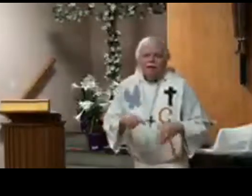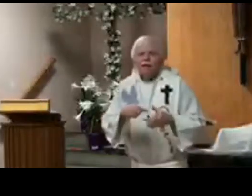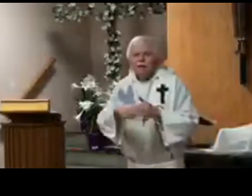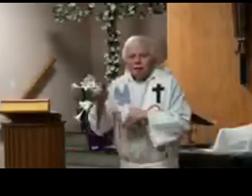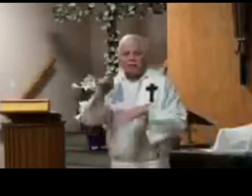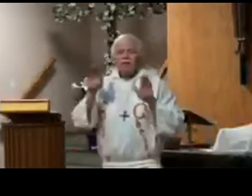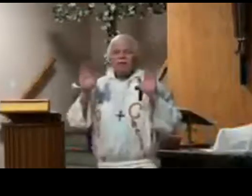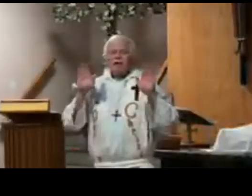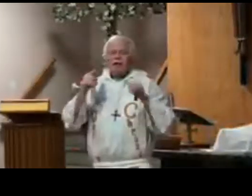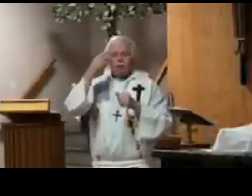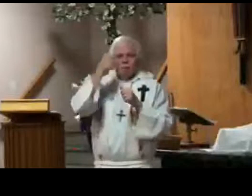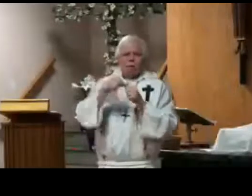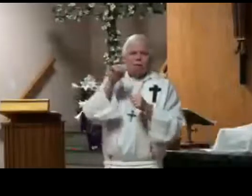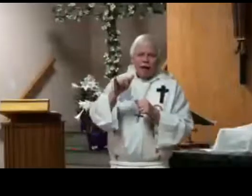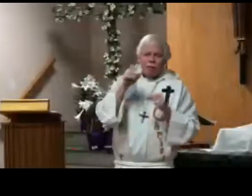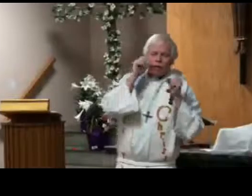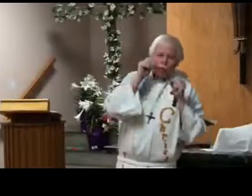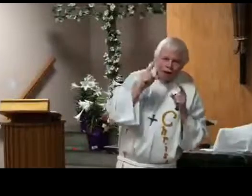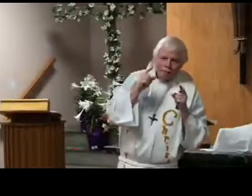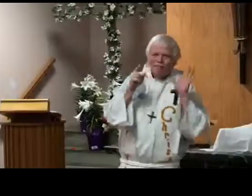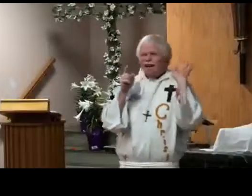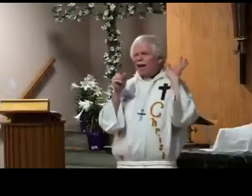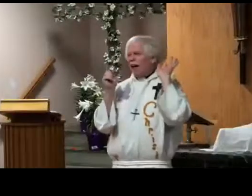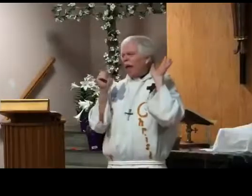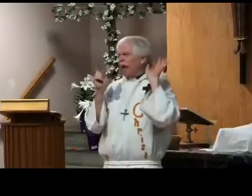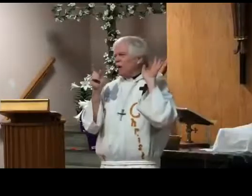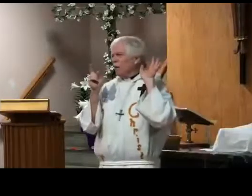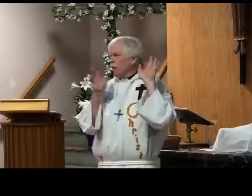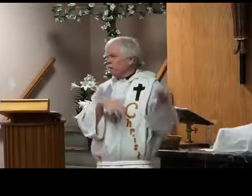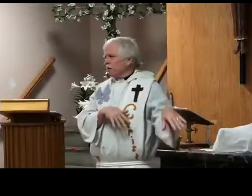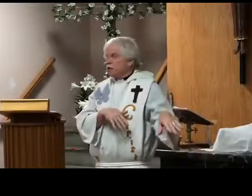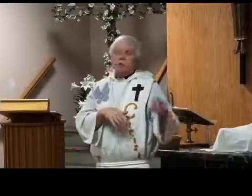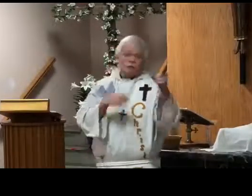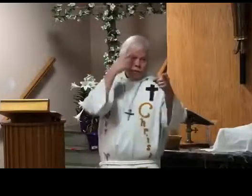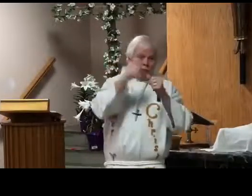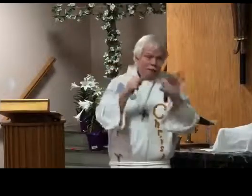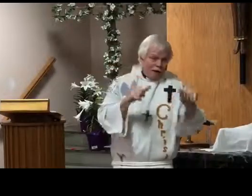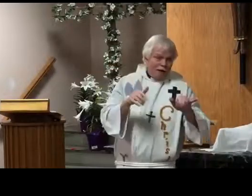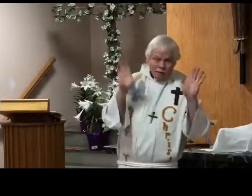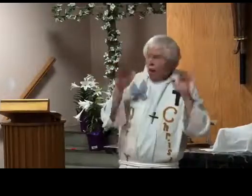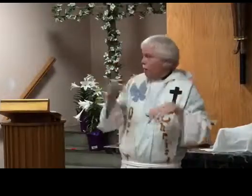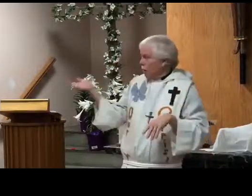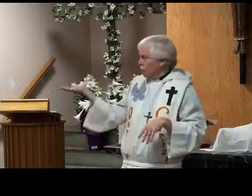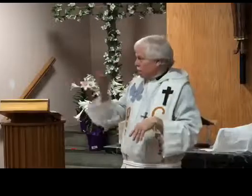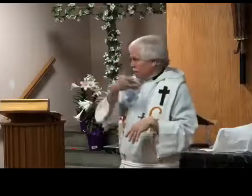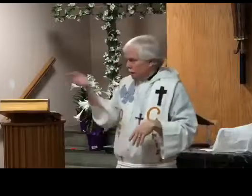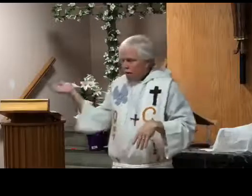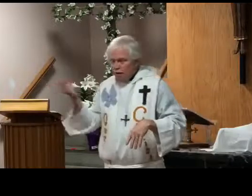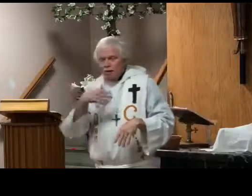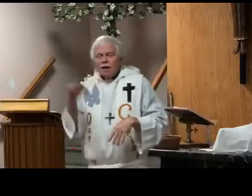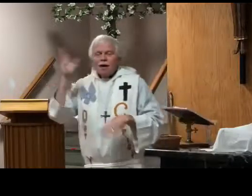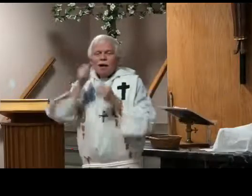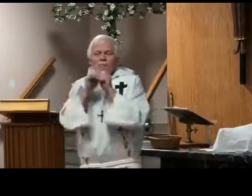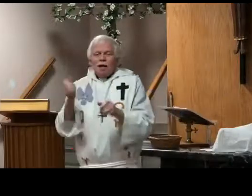Hallelujah! Next week, Sunday, remember that. When you wake up and think, I don't have to go to church, just remember that, okay, all of you?